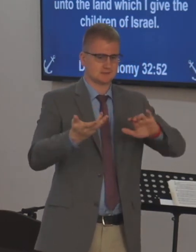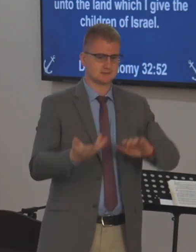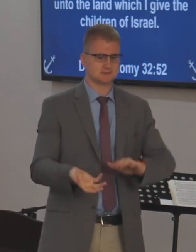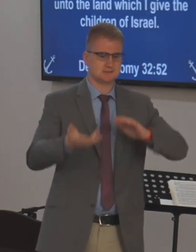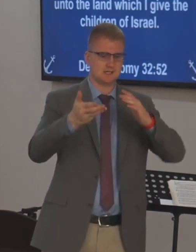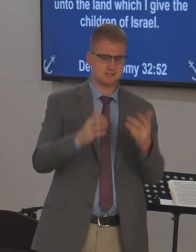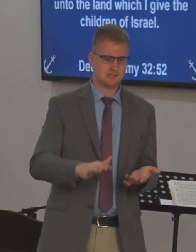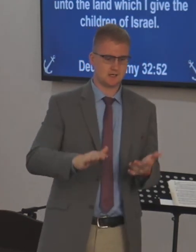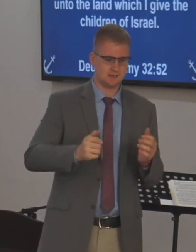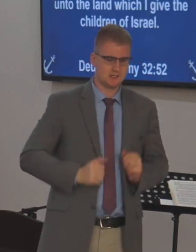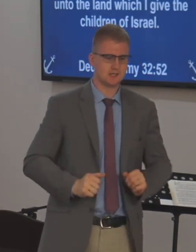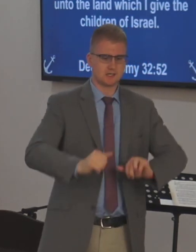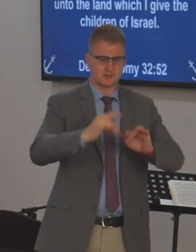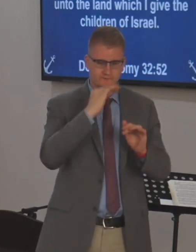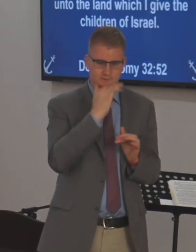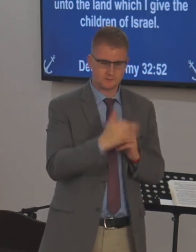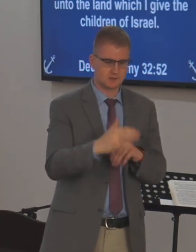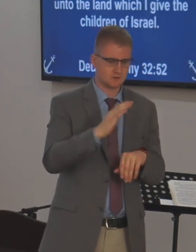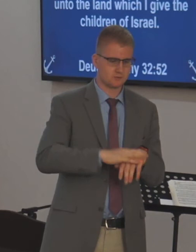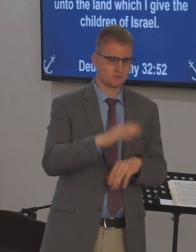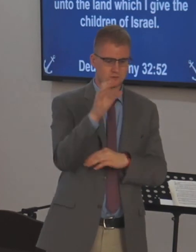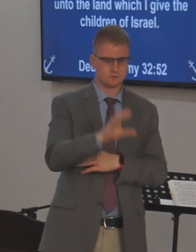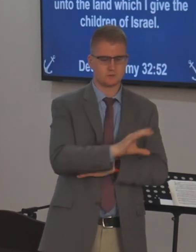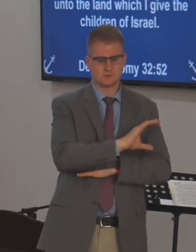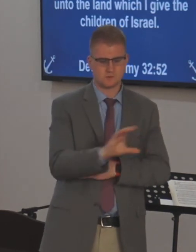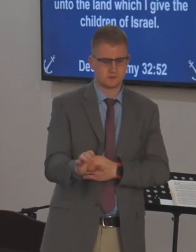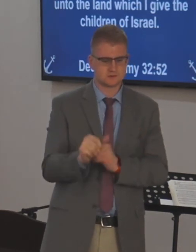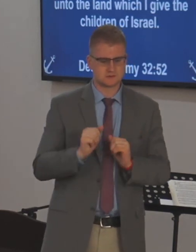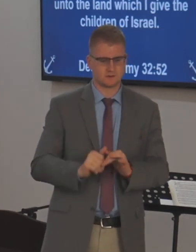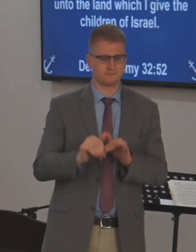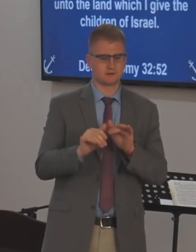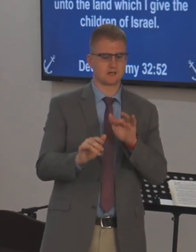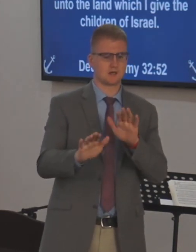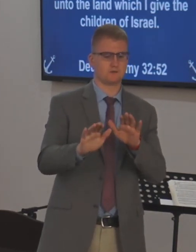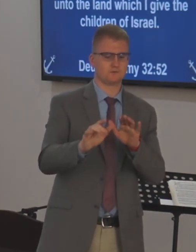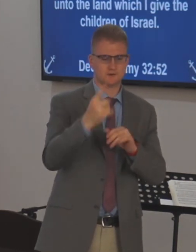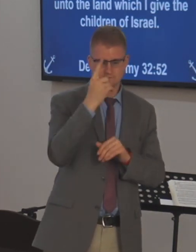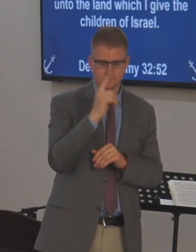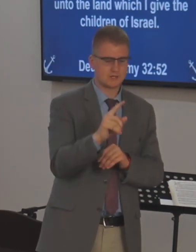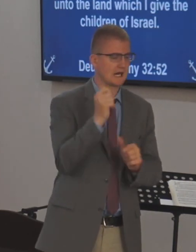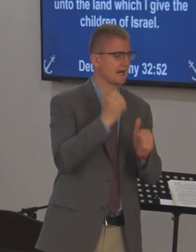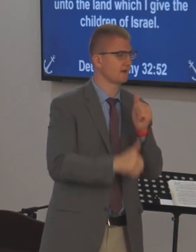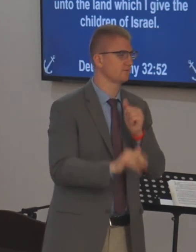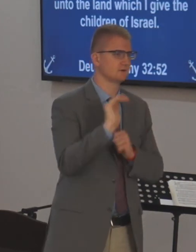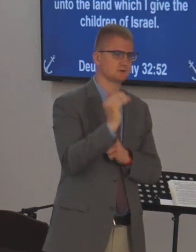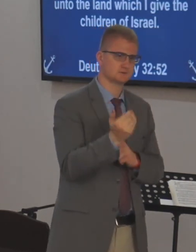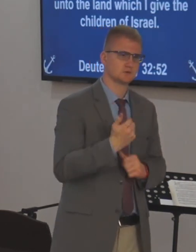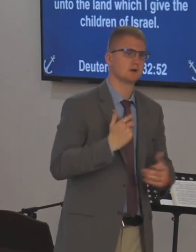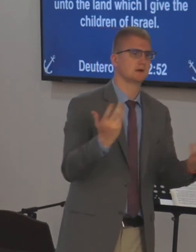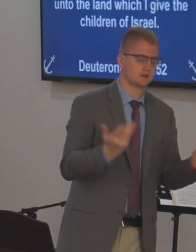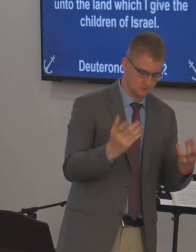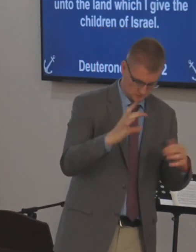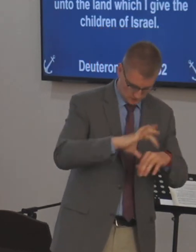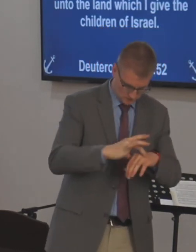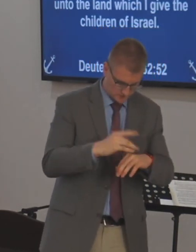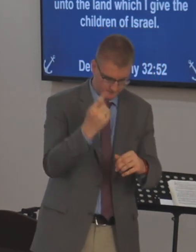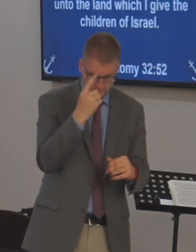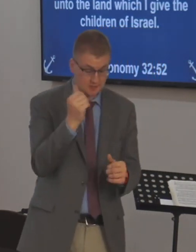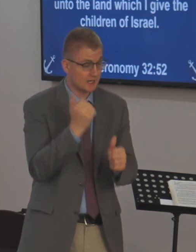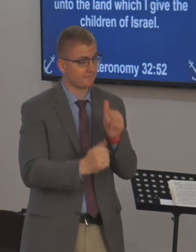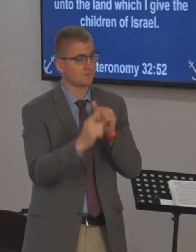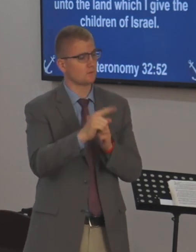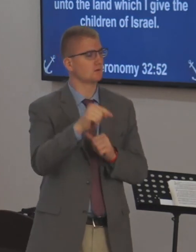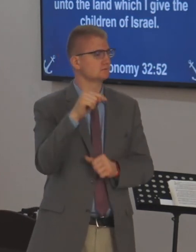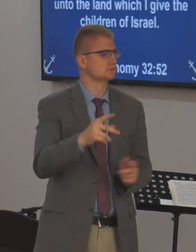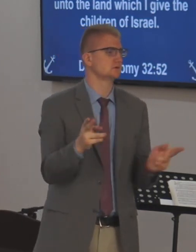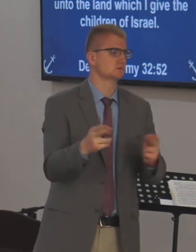his blood on the cross of Calvary for every soul on this earth, for everybody in this room. That's all you